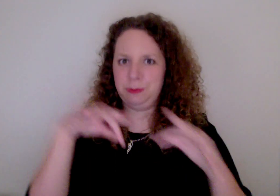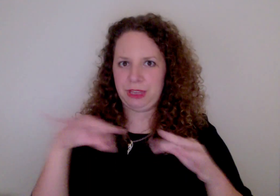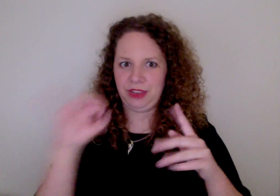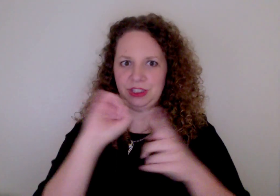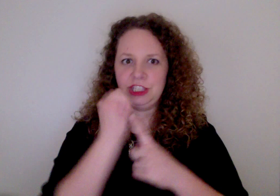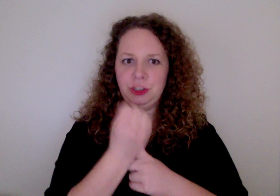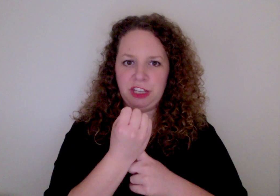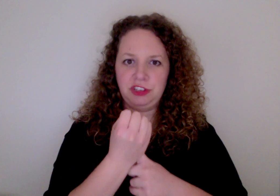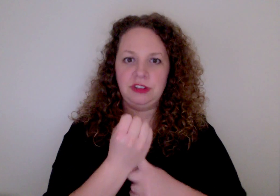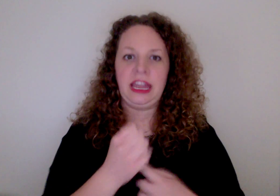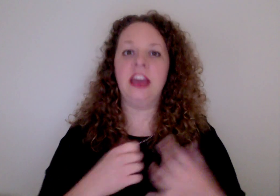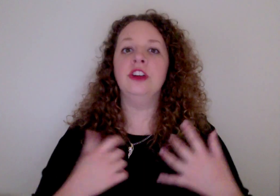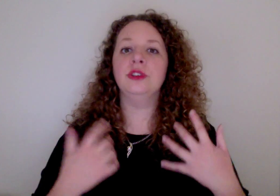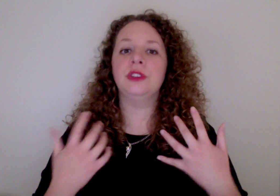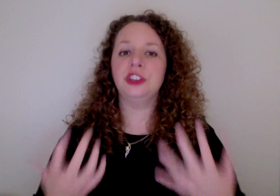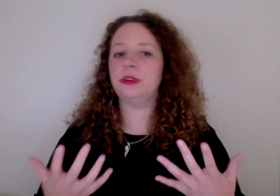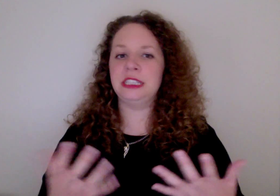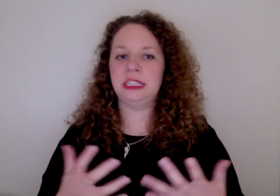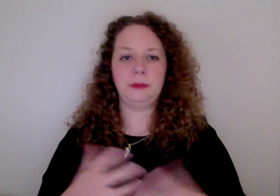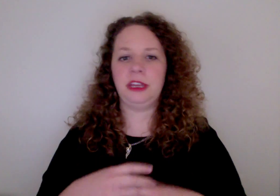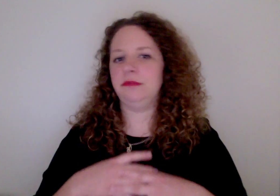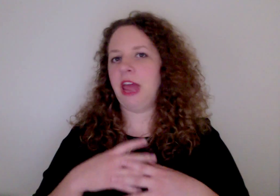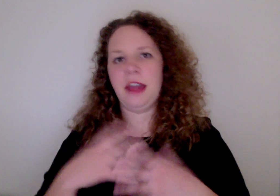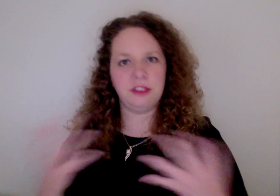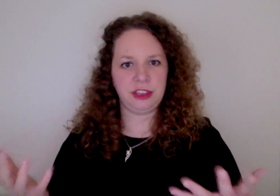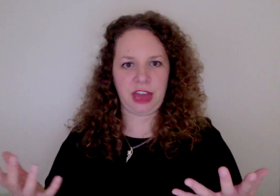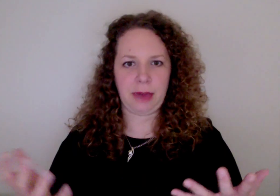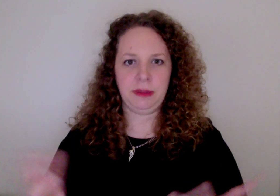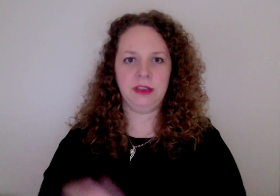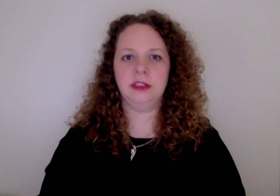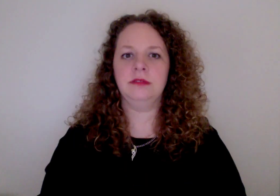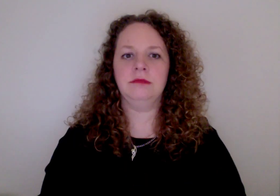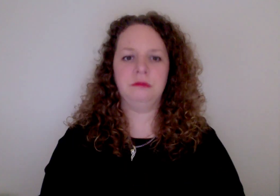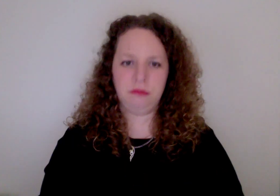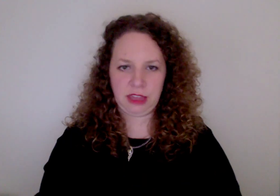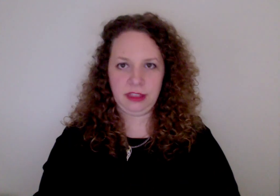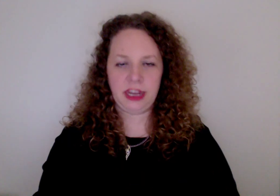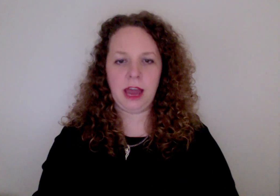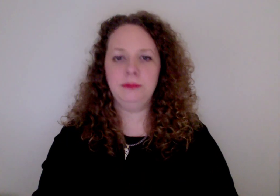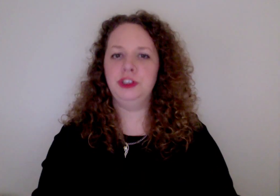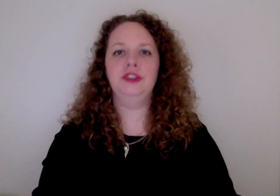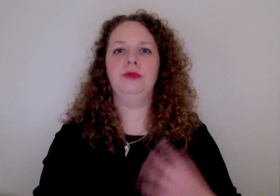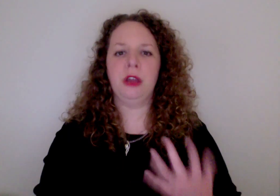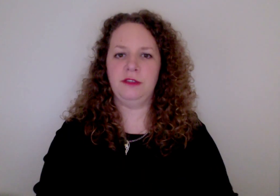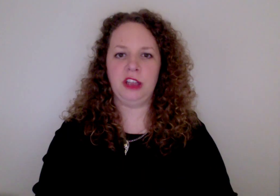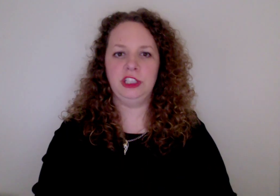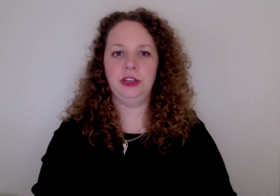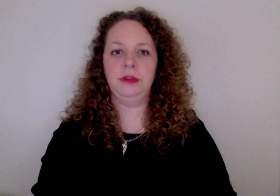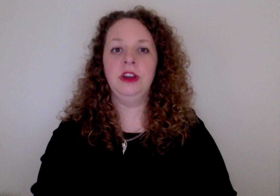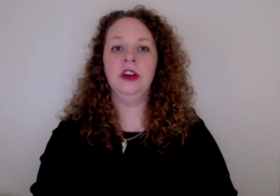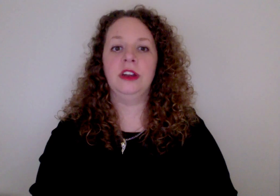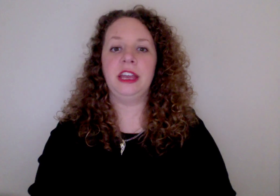Explain the situation, okay? So then you're going to explain everything that happened that led up to what you forgot to do. Okay, so you